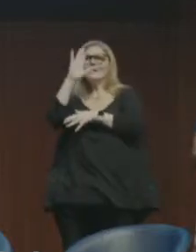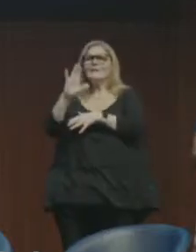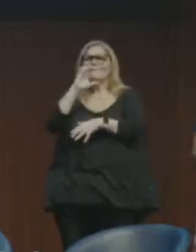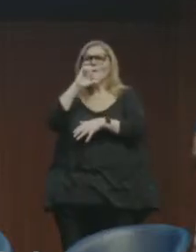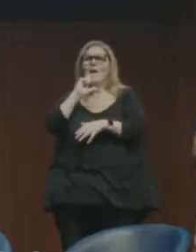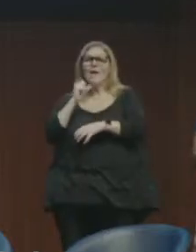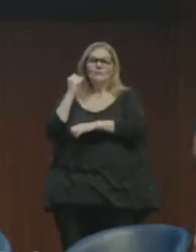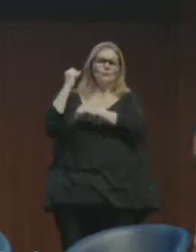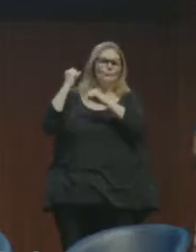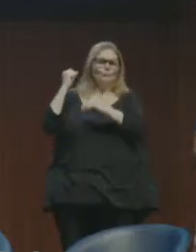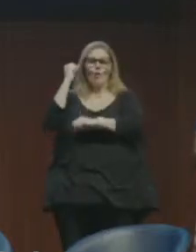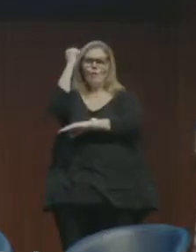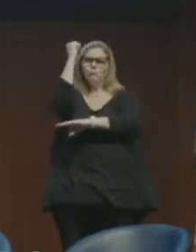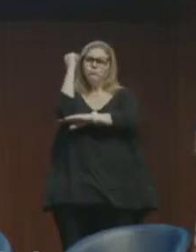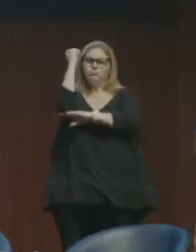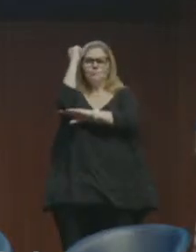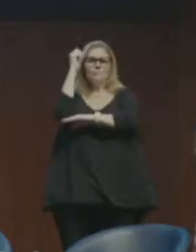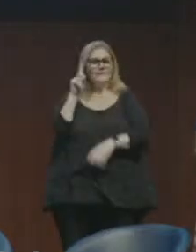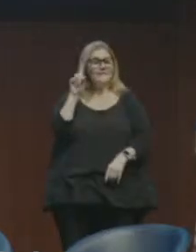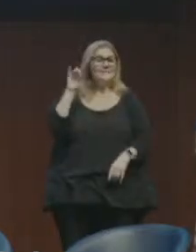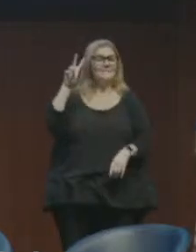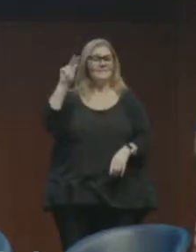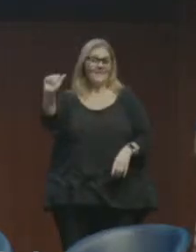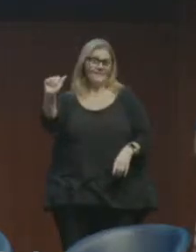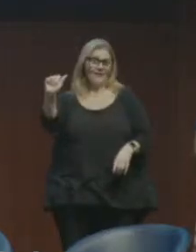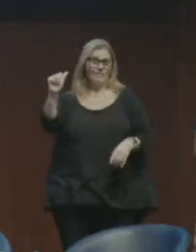stoic. Diva.